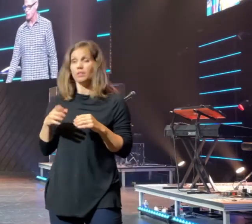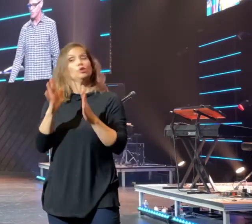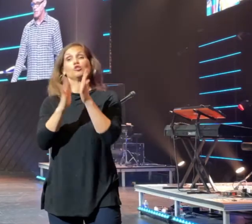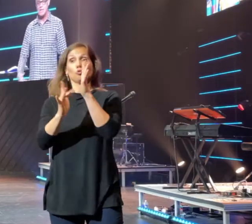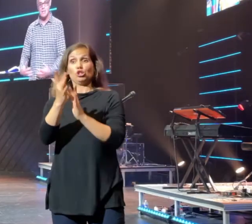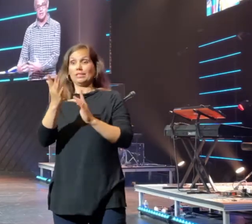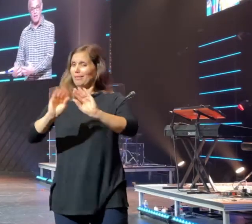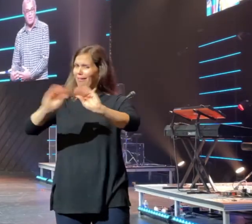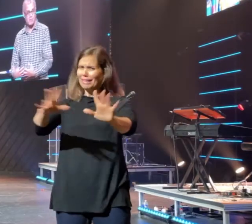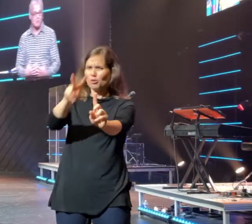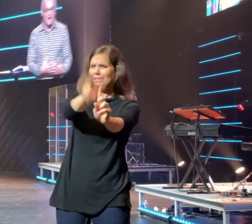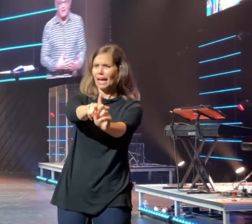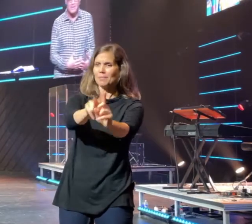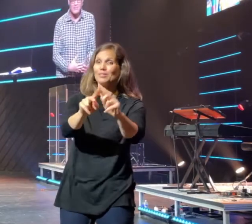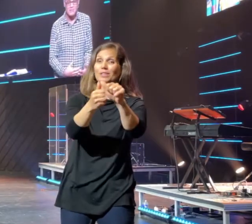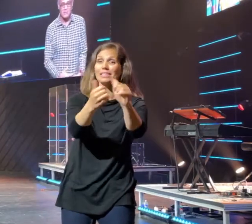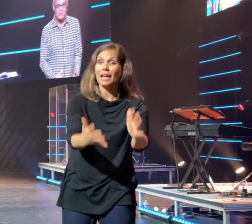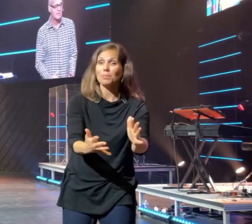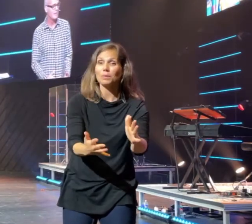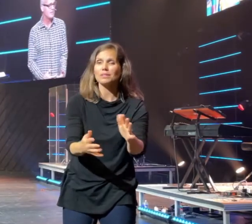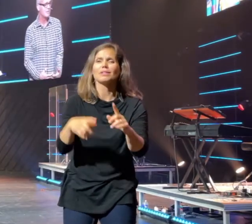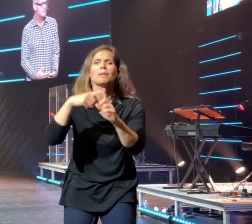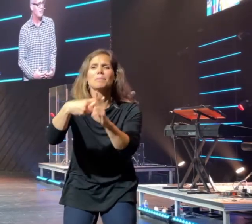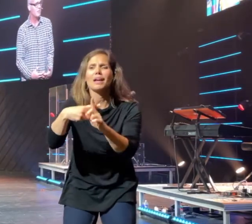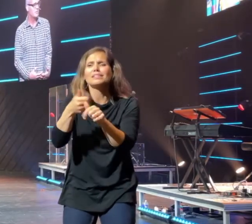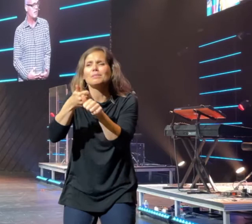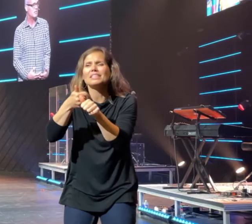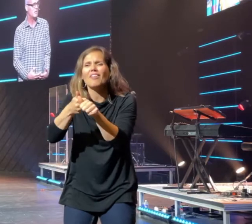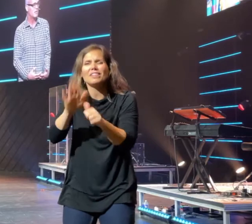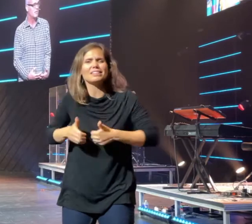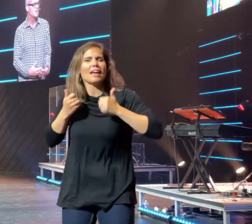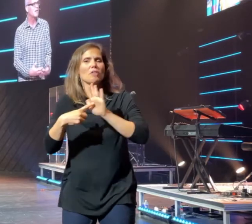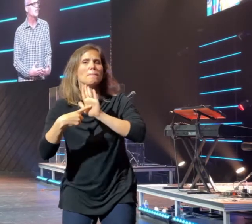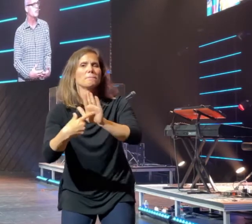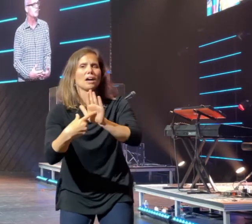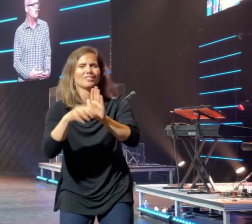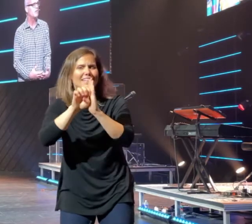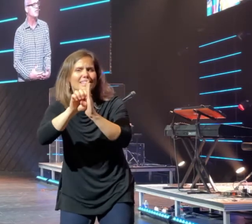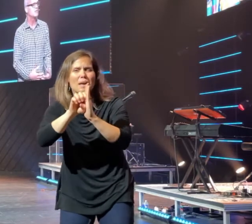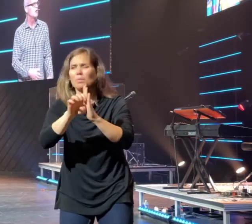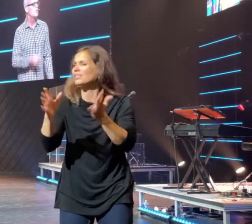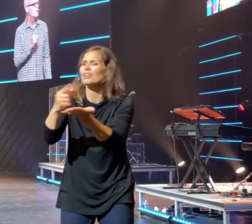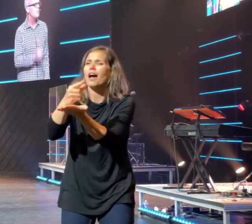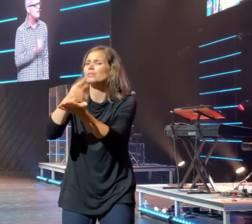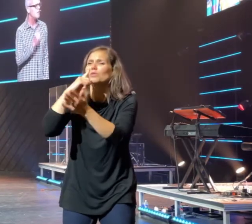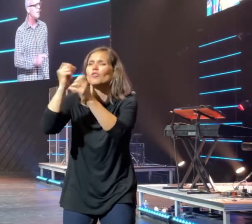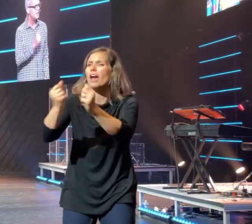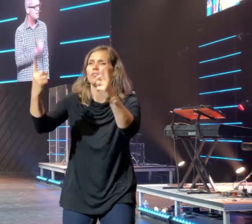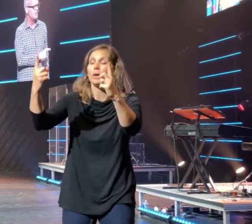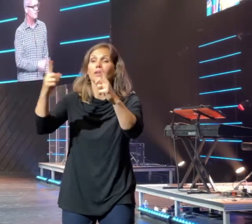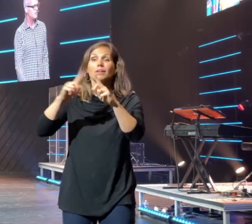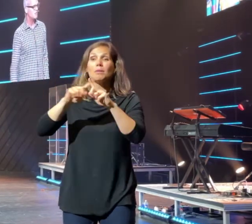modeled in his life prior even to his death and resurrection, that the gospel is for all nations, for many,